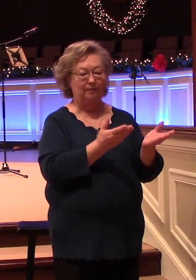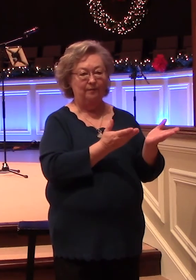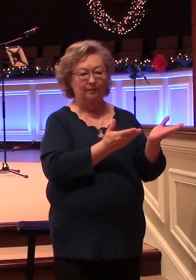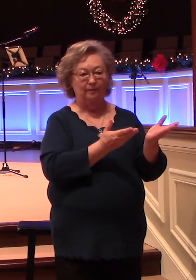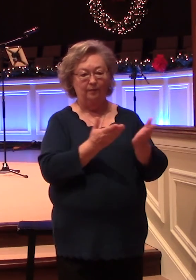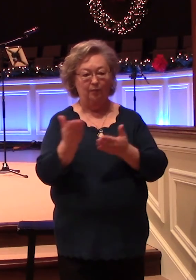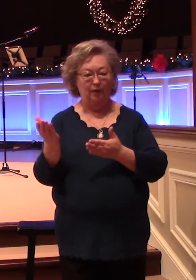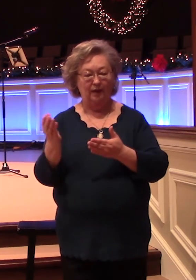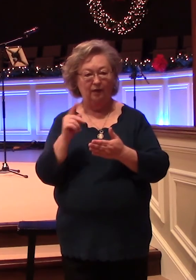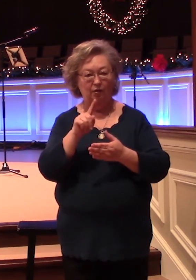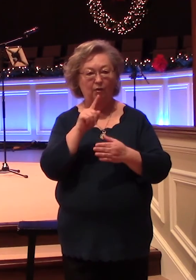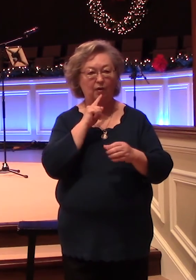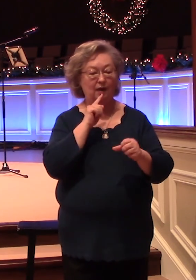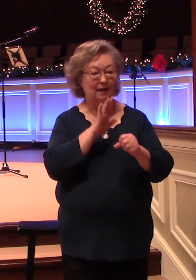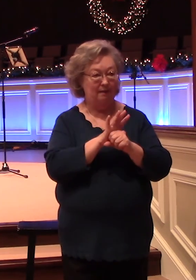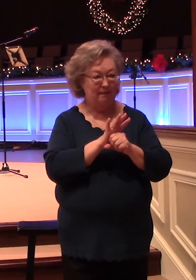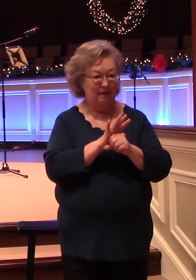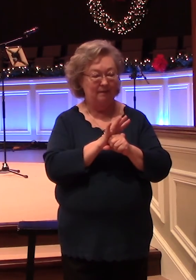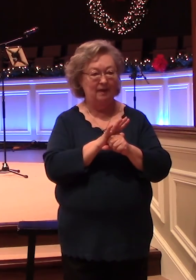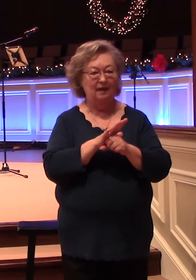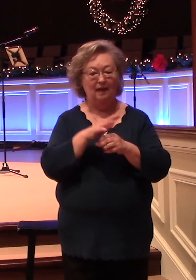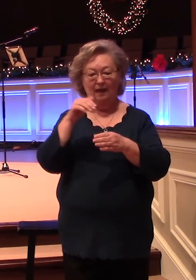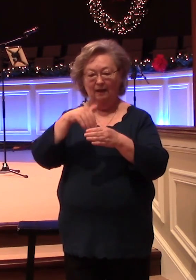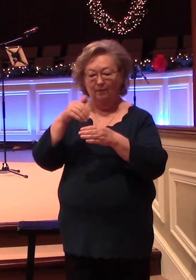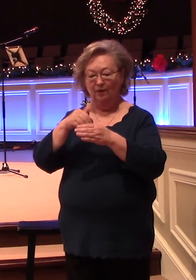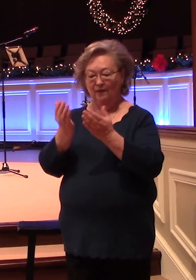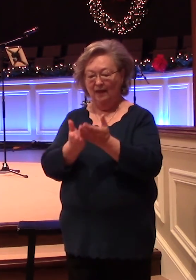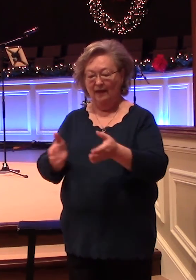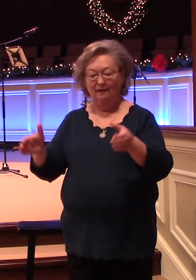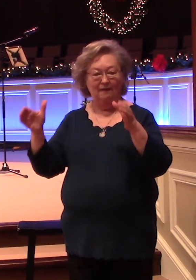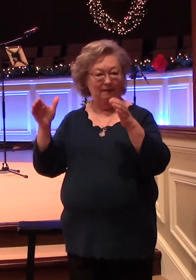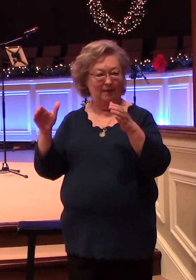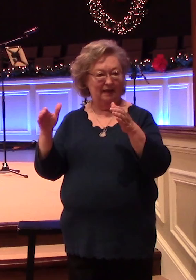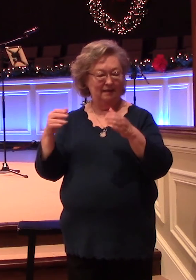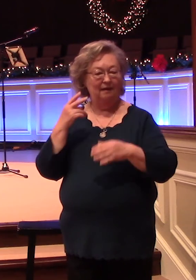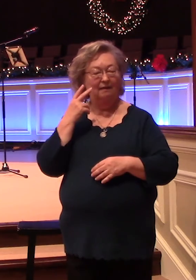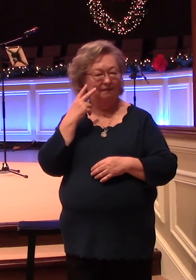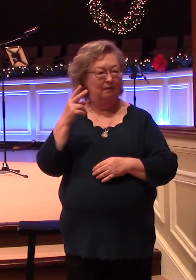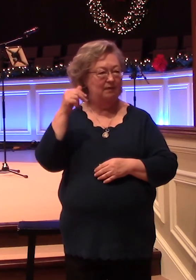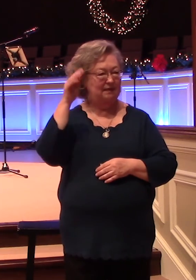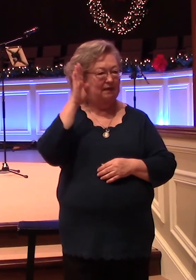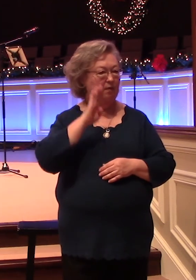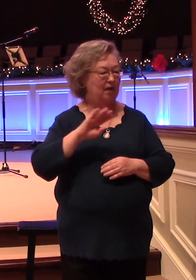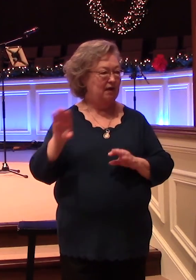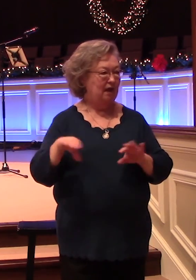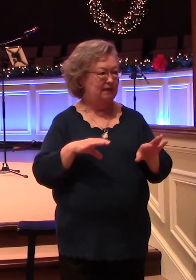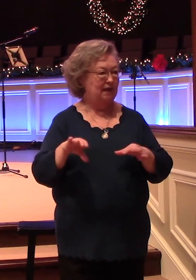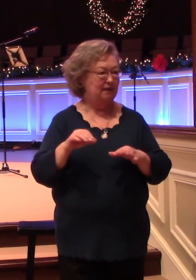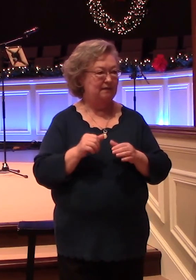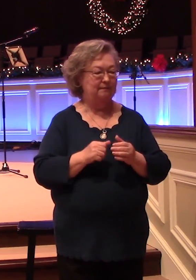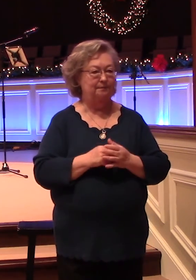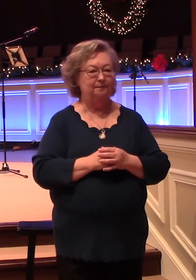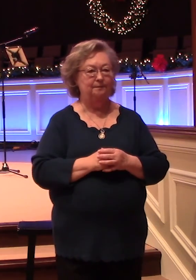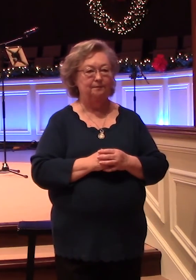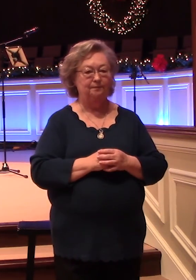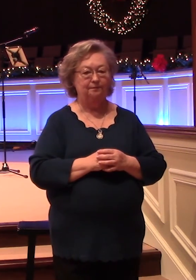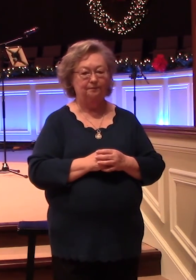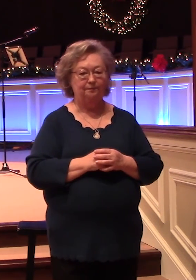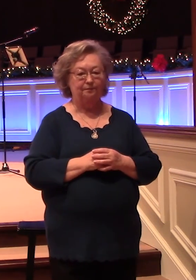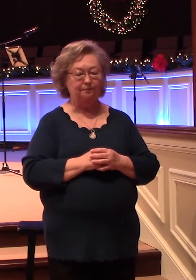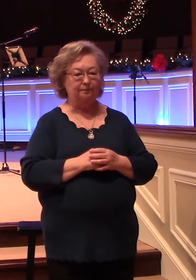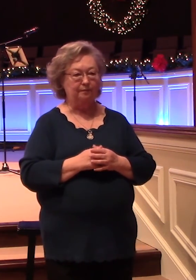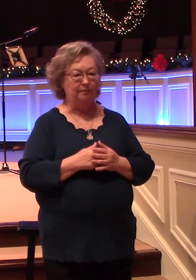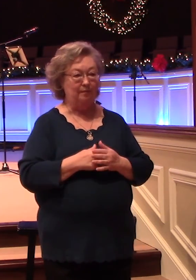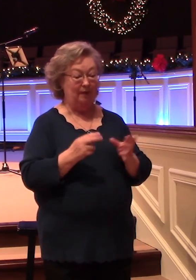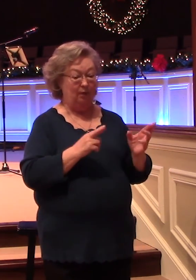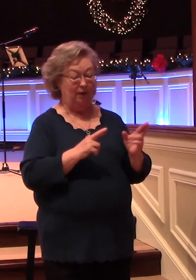And we'll watch what God does as he prompts us in this area and gets us ready to celebrate Christmas. It's been